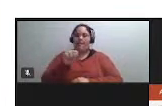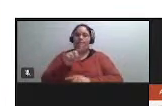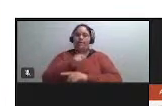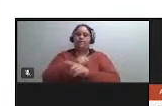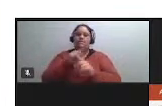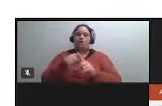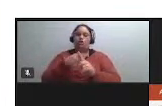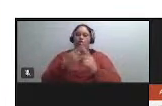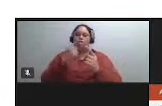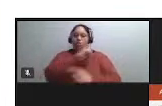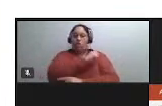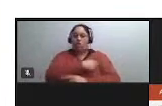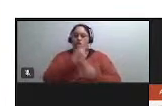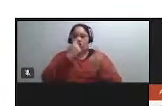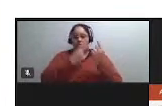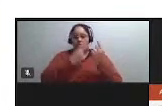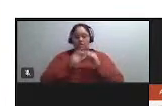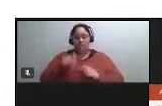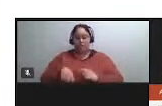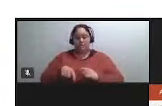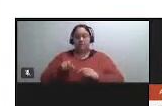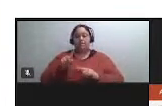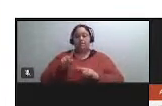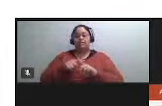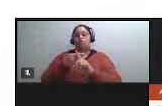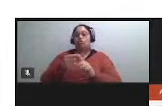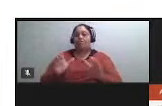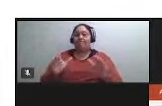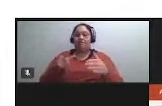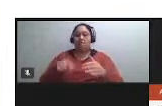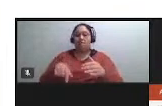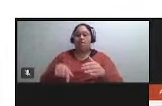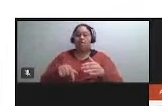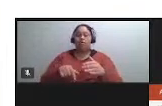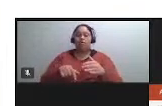to consider. The executive